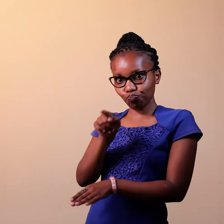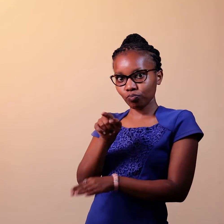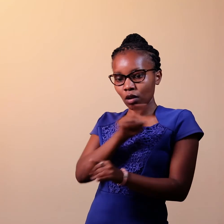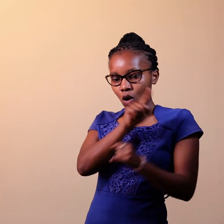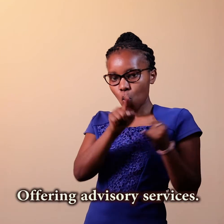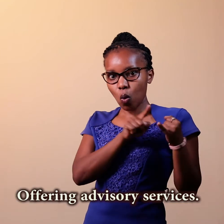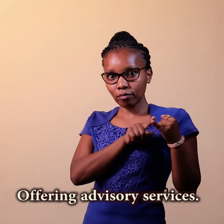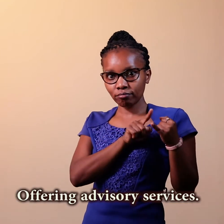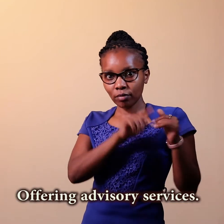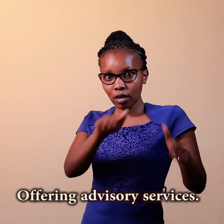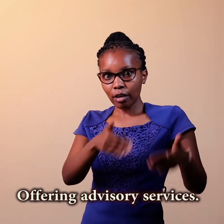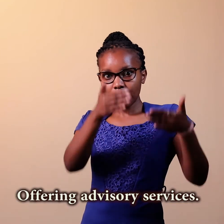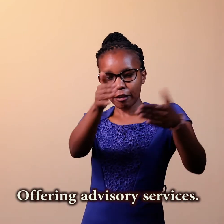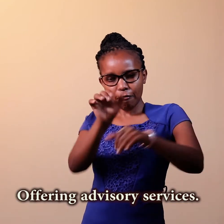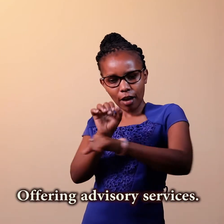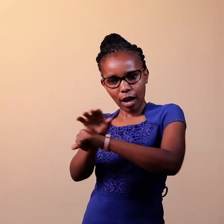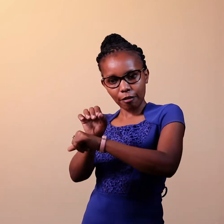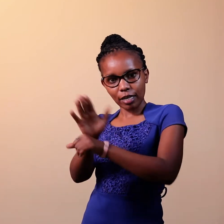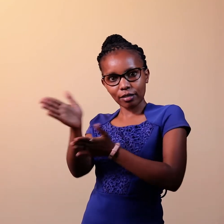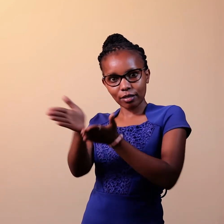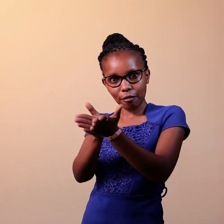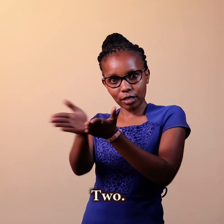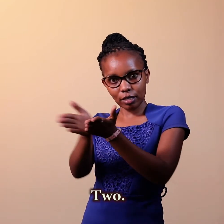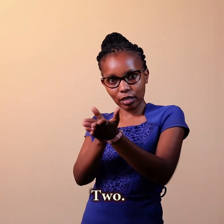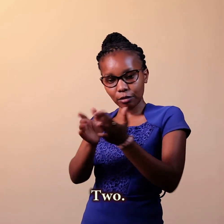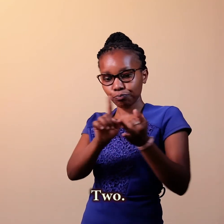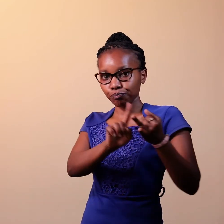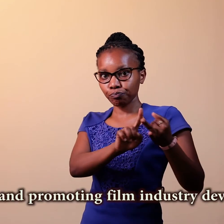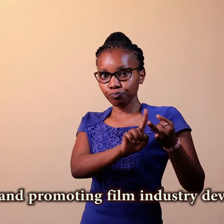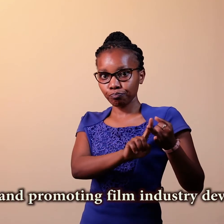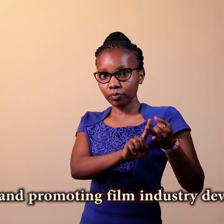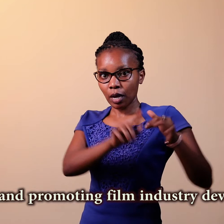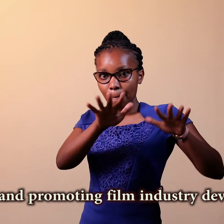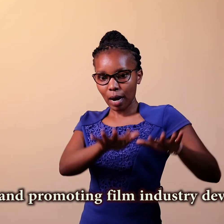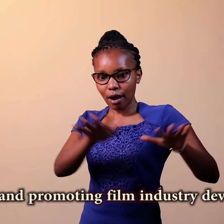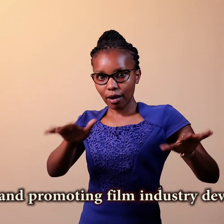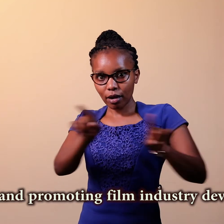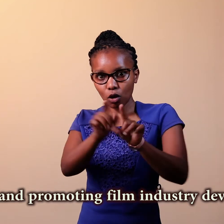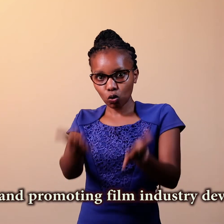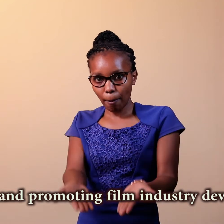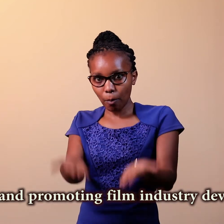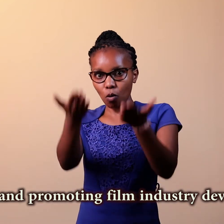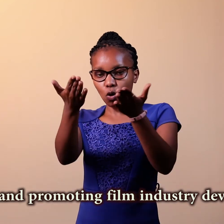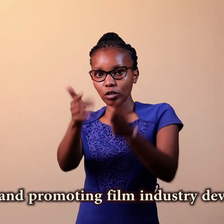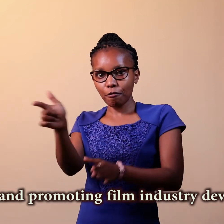offering advisory services. Two, marketing and promoting film industry development.